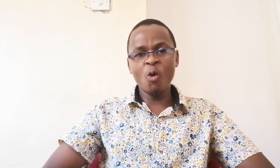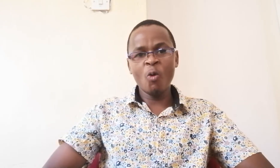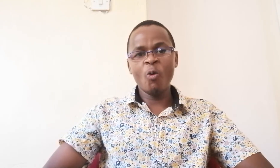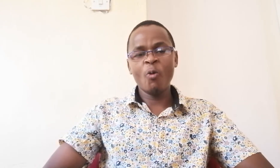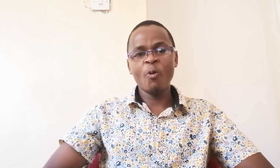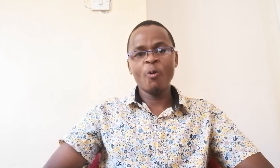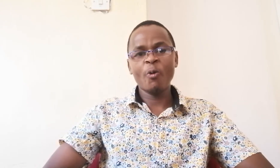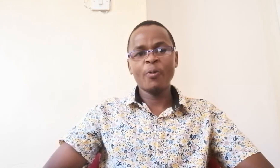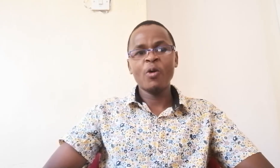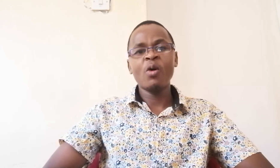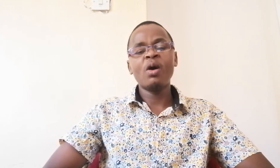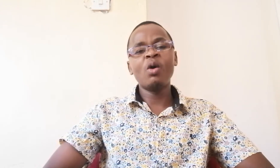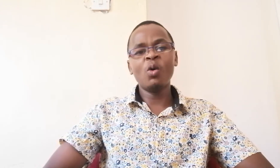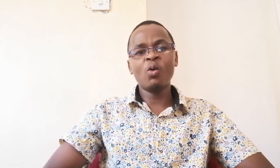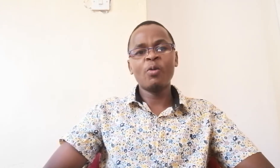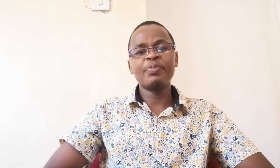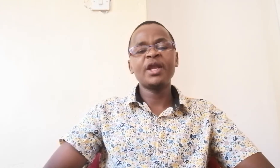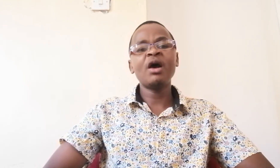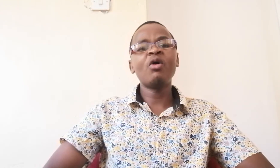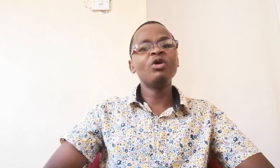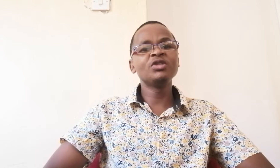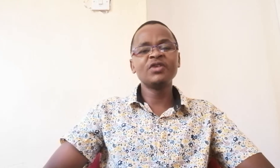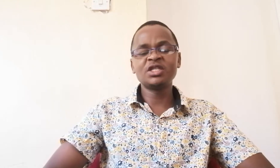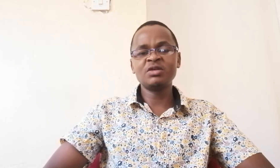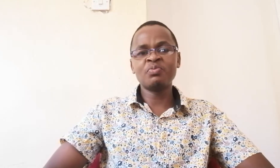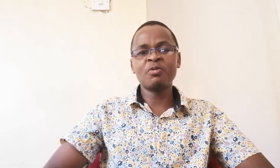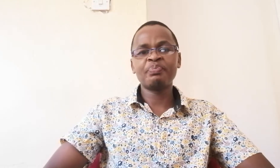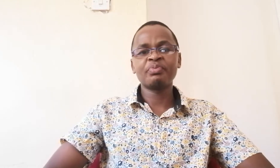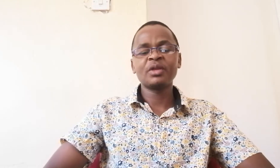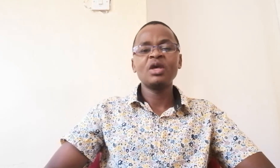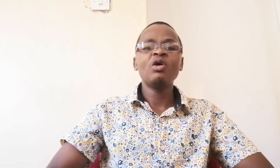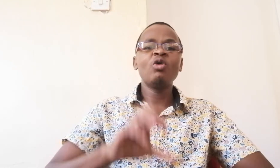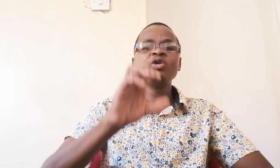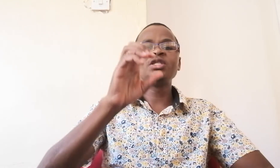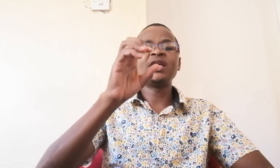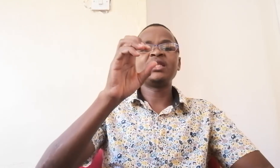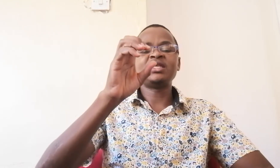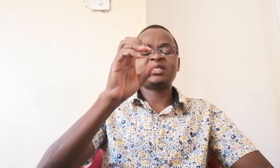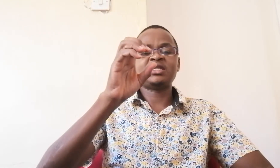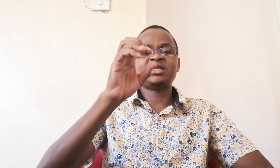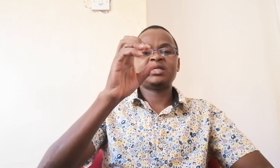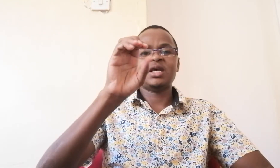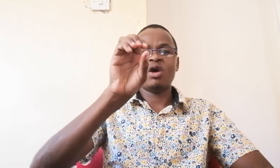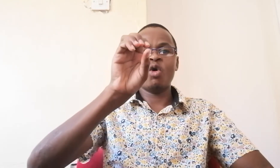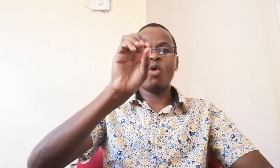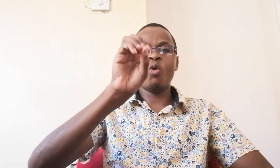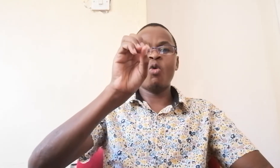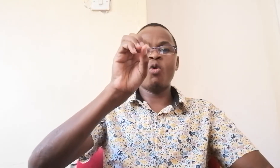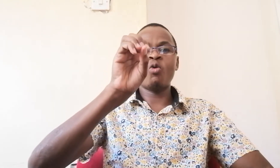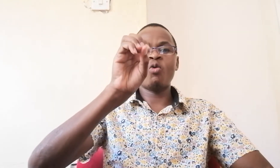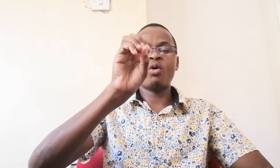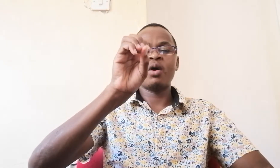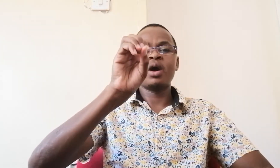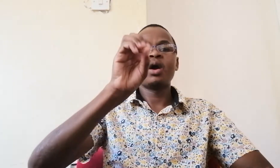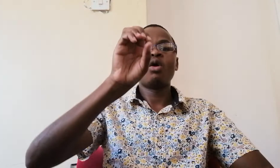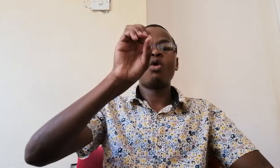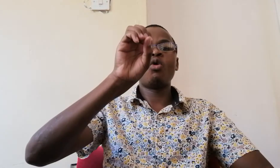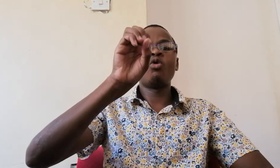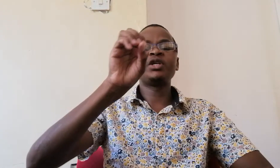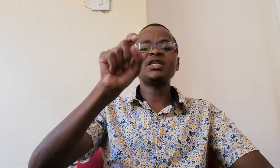O, O. Now O is very simple. O is like this. O. Oh, just